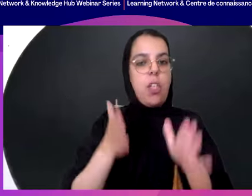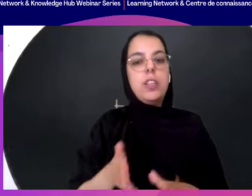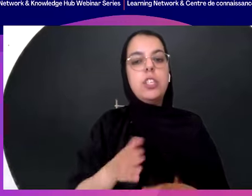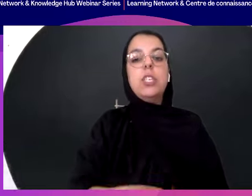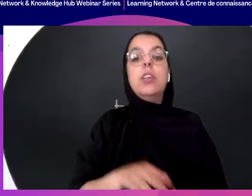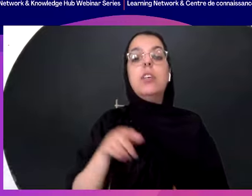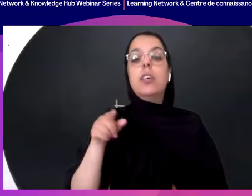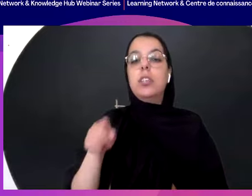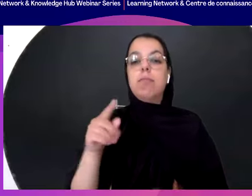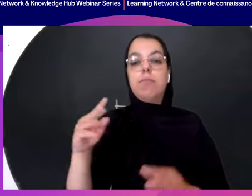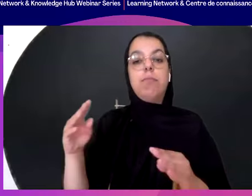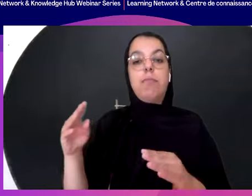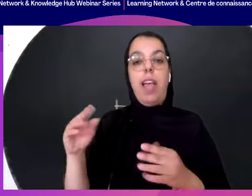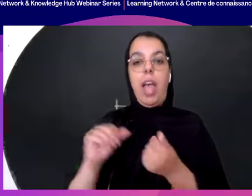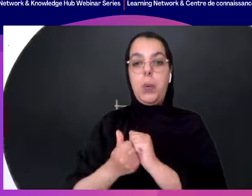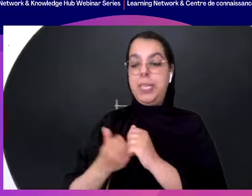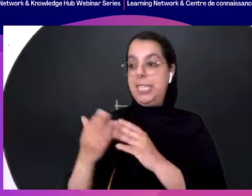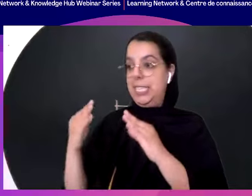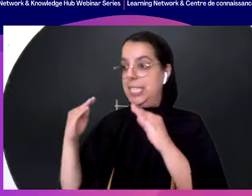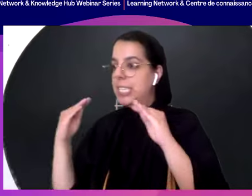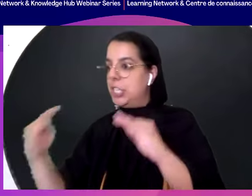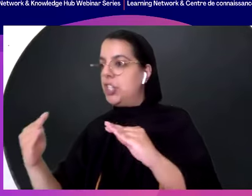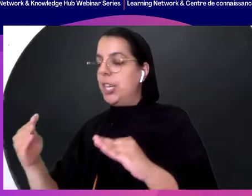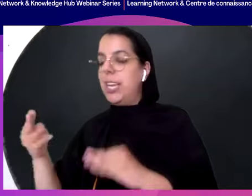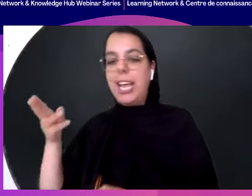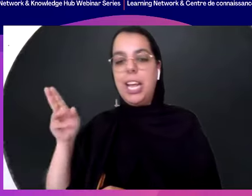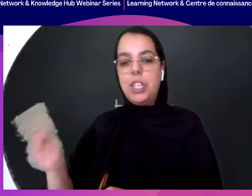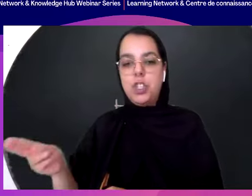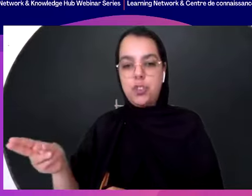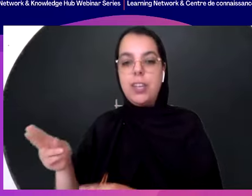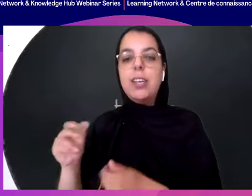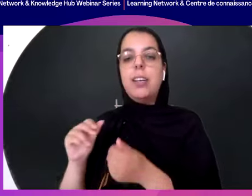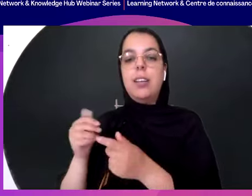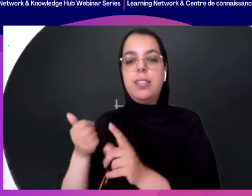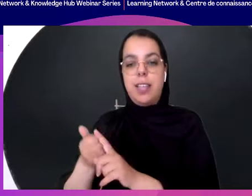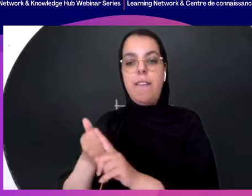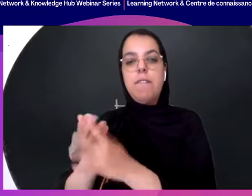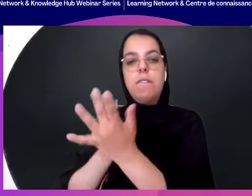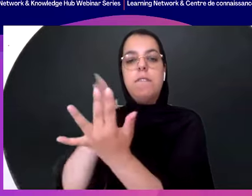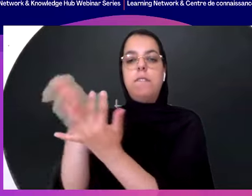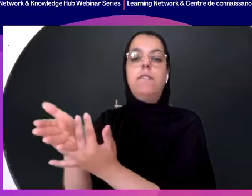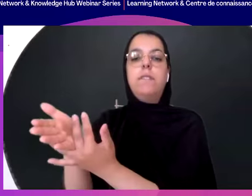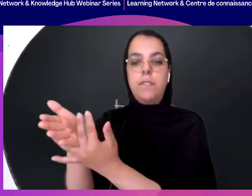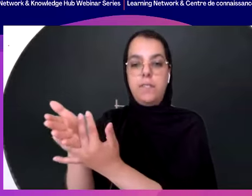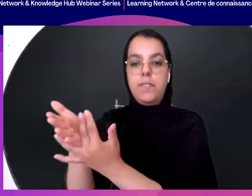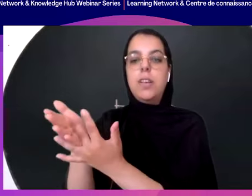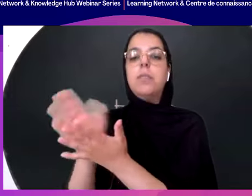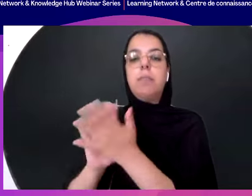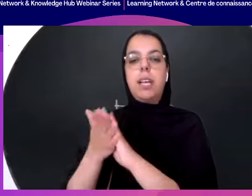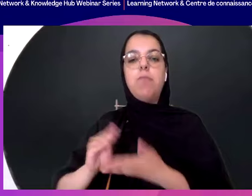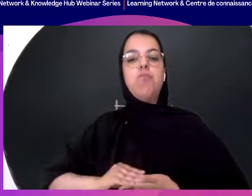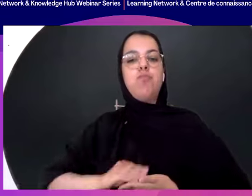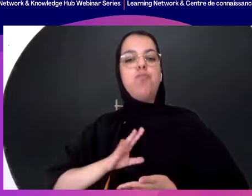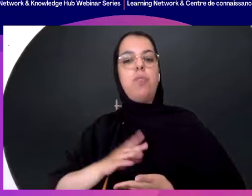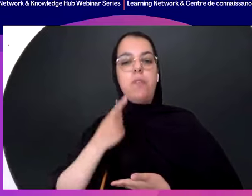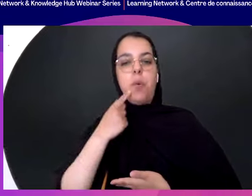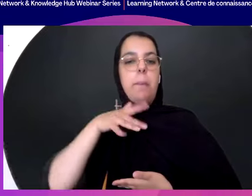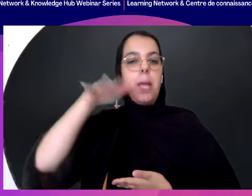strengths as an intervention, and that promoted a whole bunch of positive outcomes, including increased esteem in